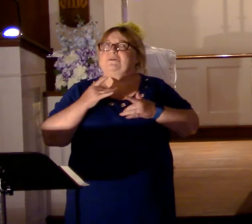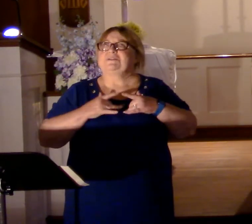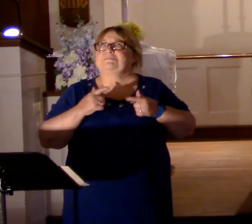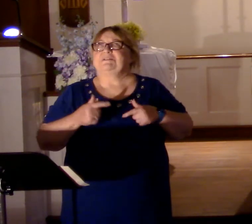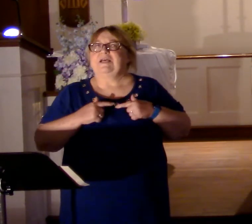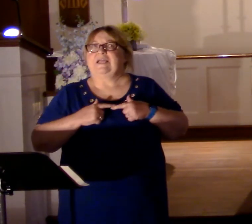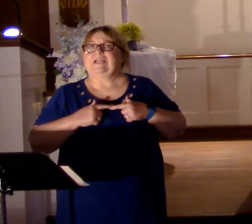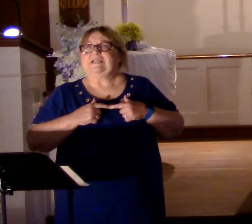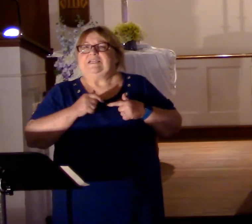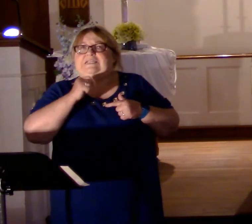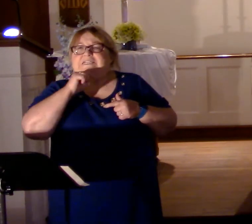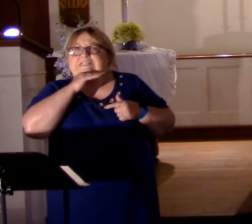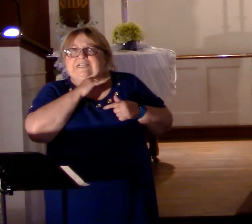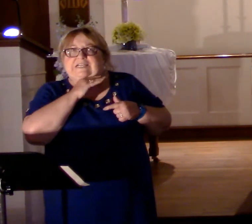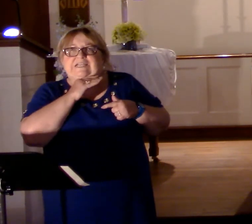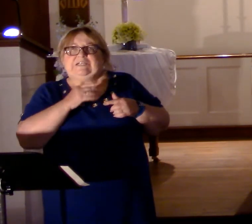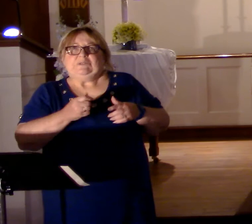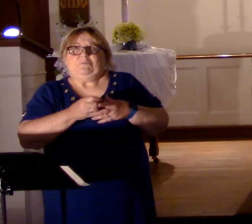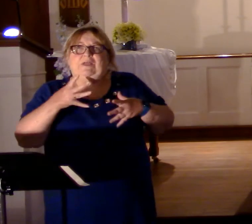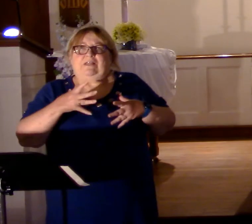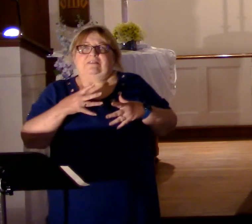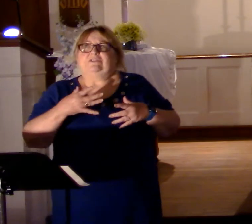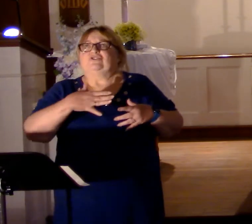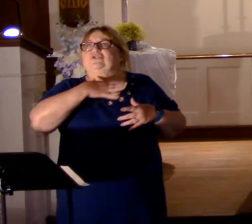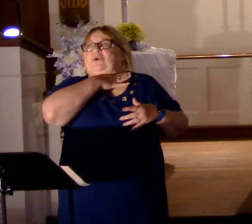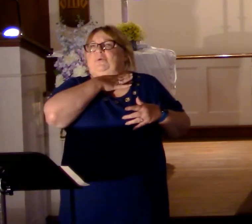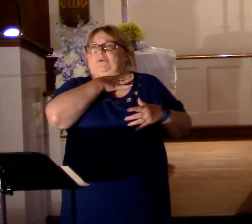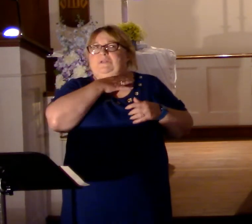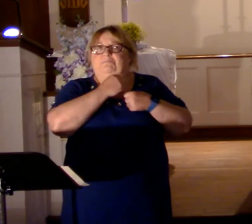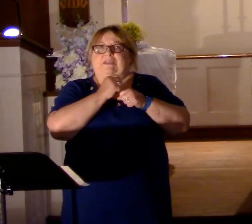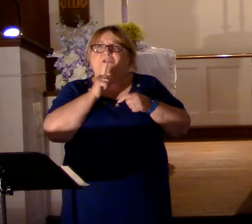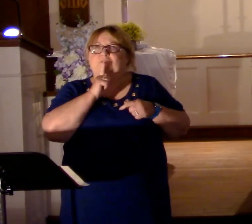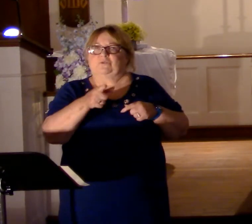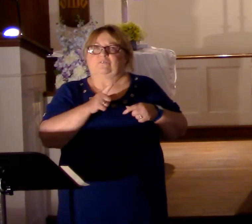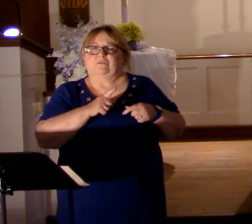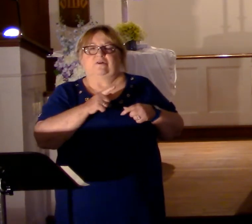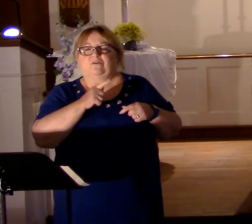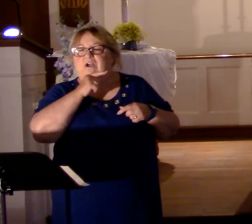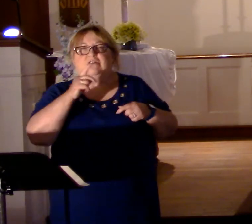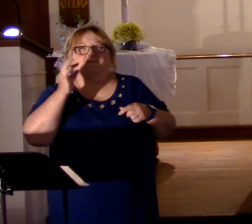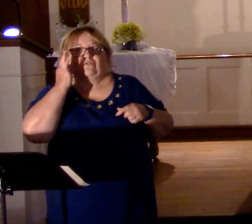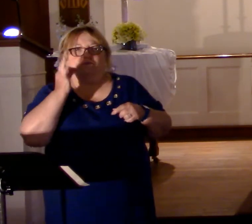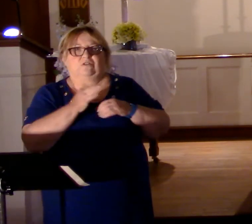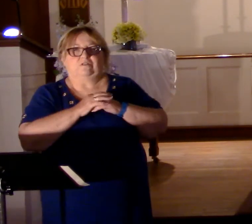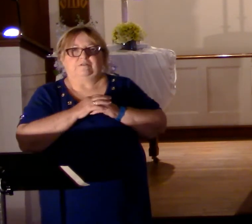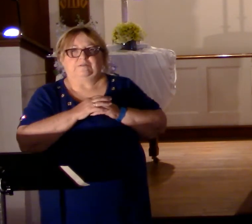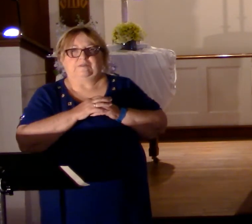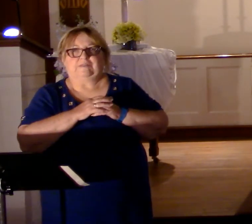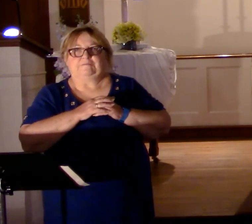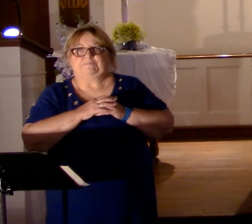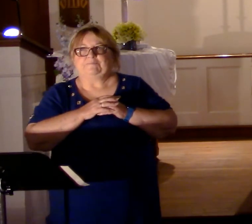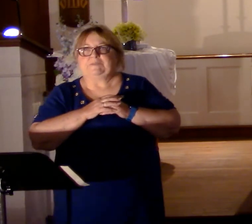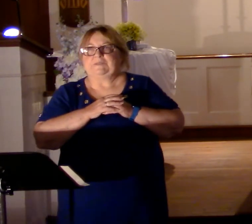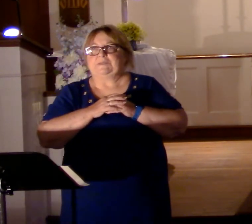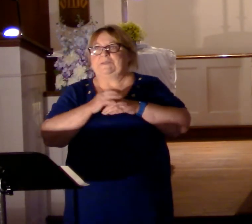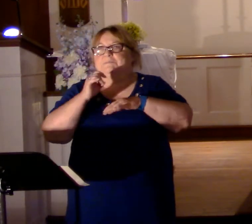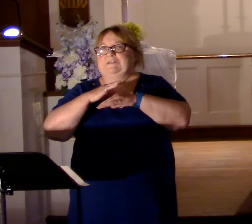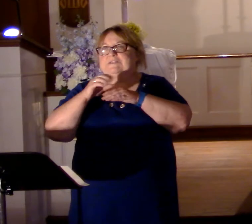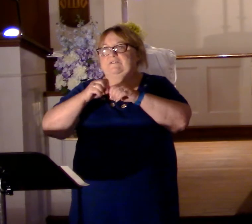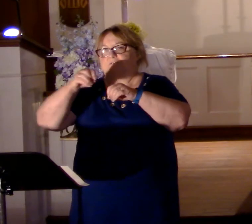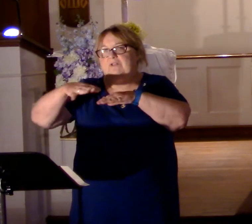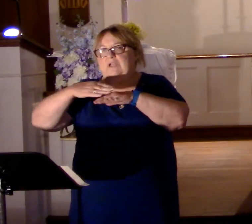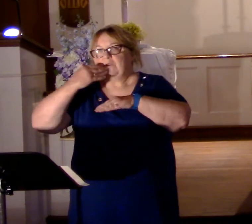and deceitfulness of wealth choke the word, making it unfruitful. But the seed falling on good